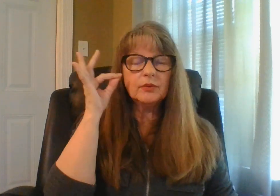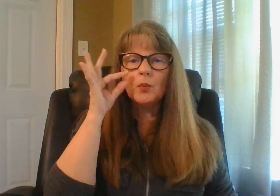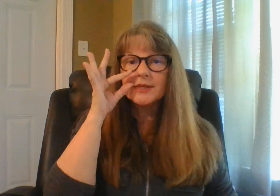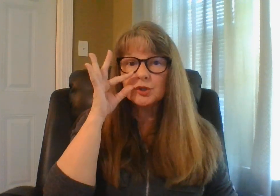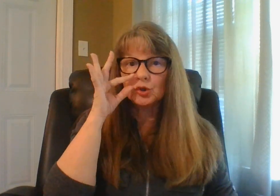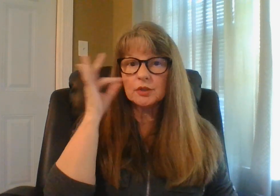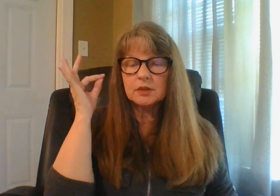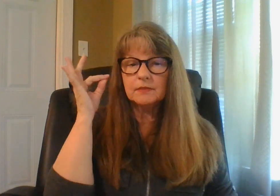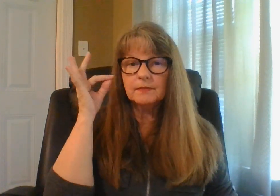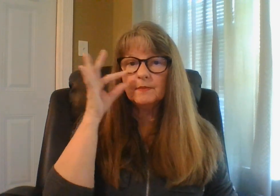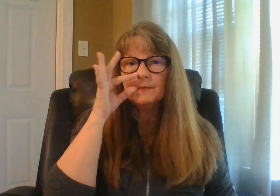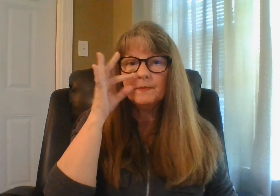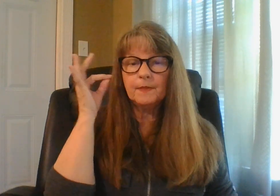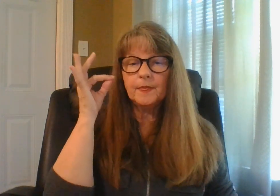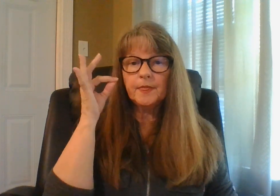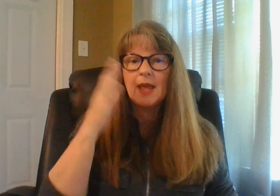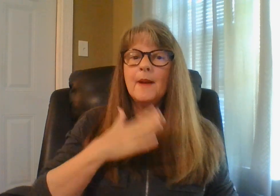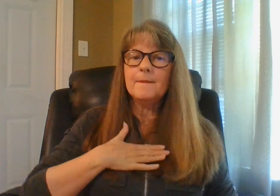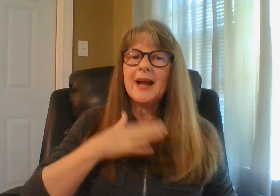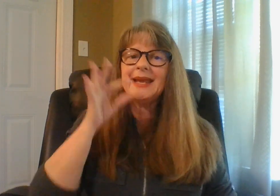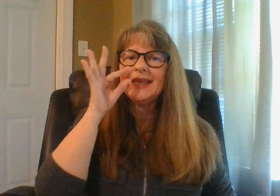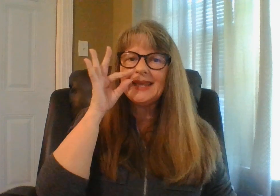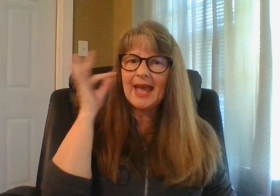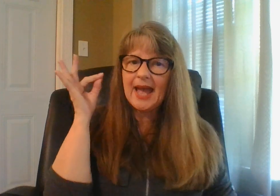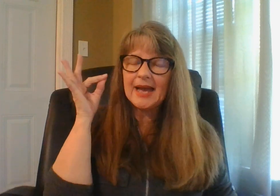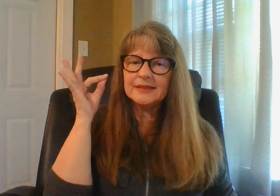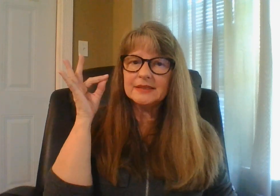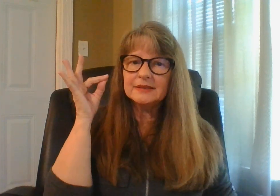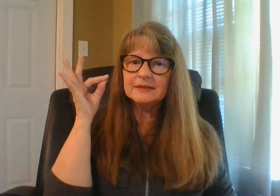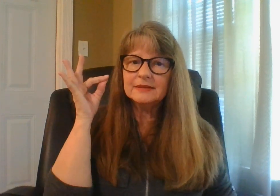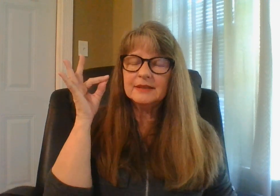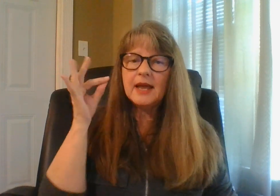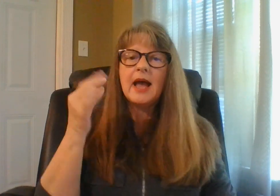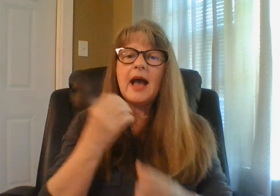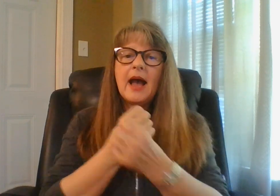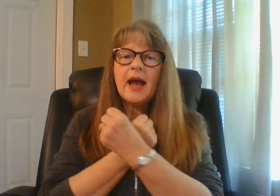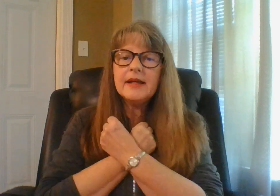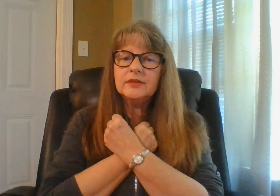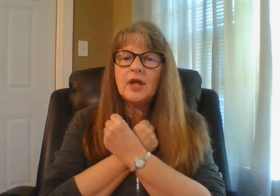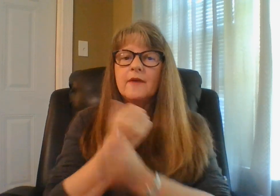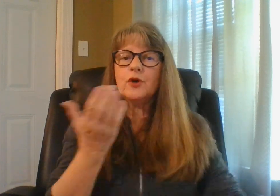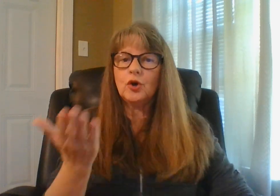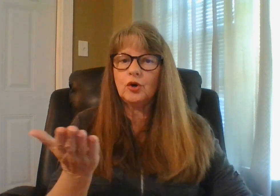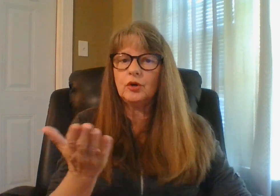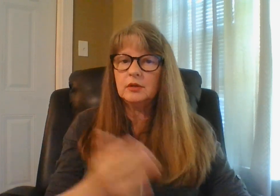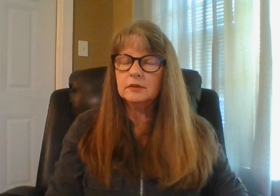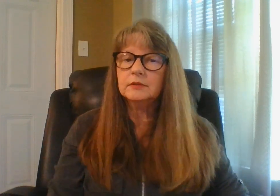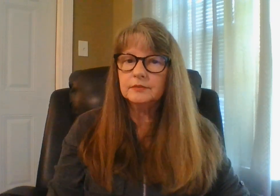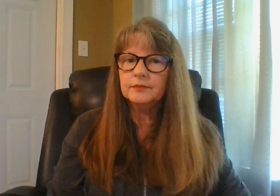the whiskers. My cat. I love her.